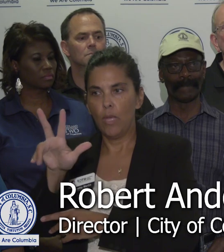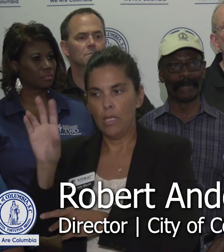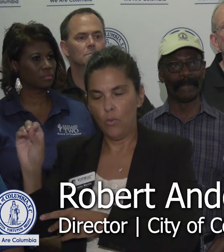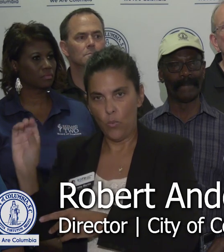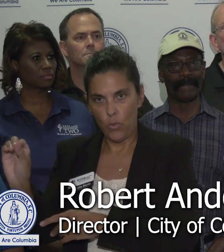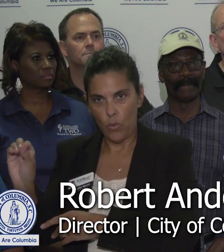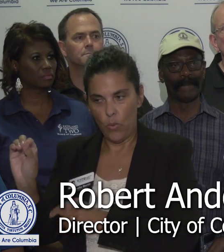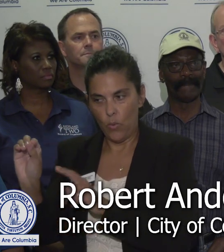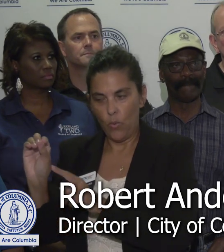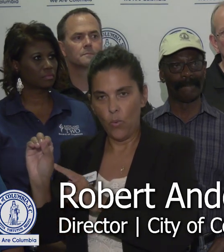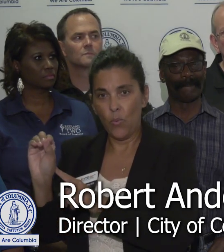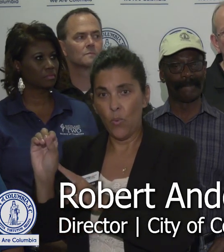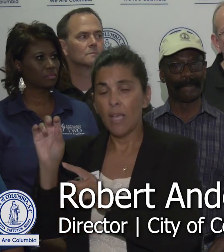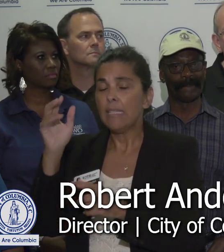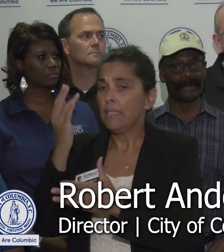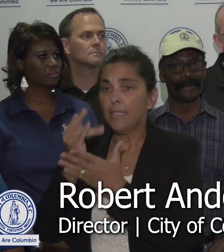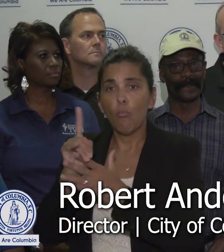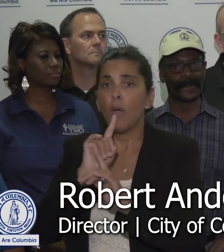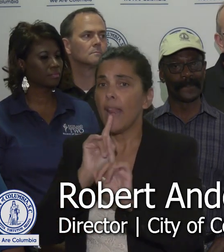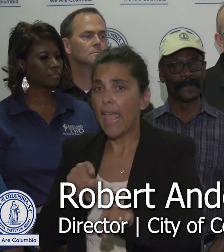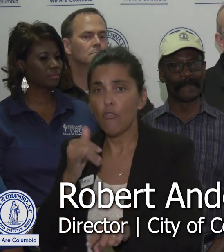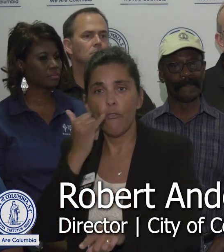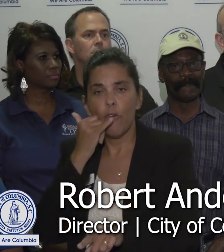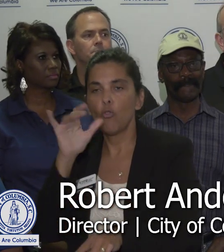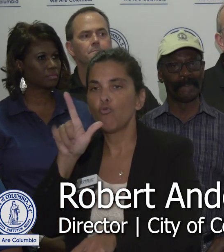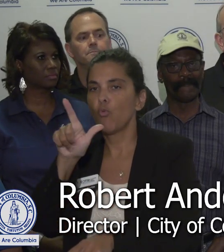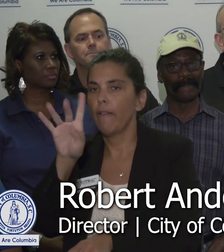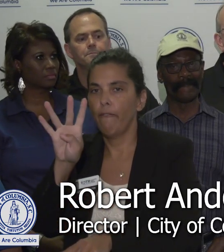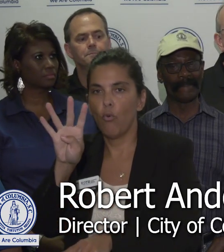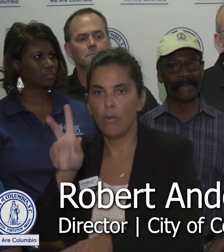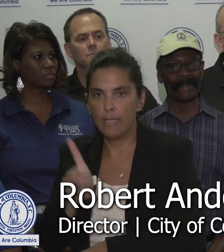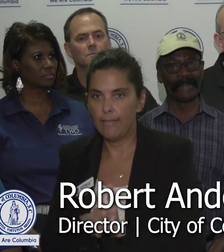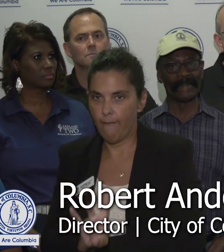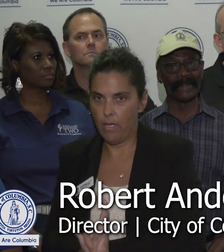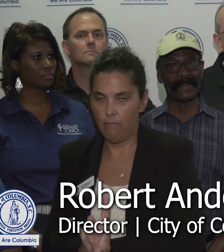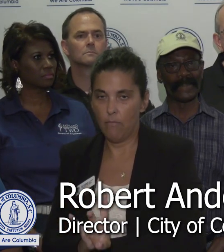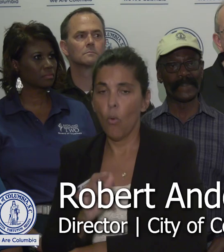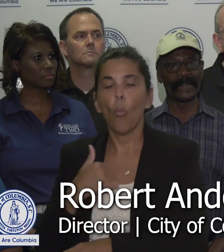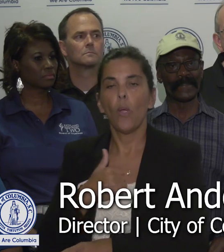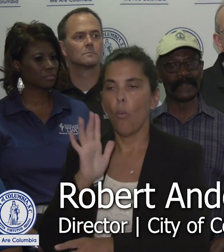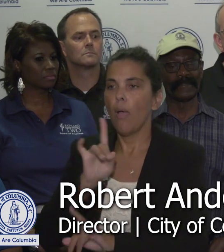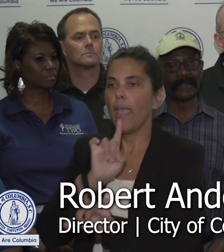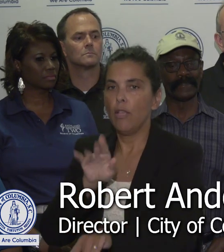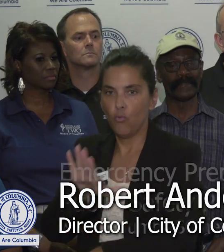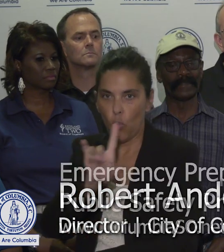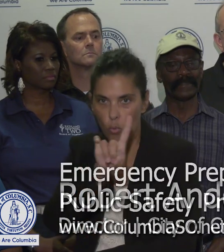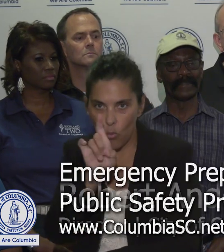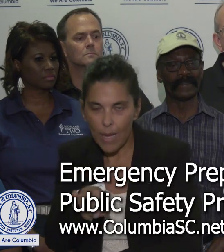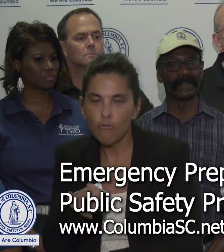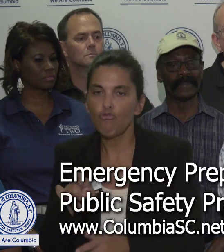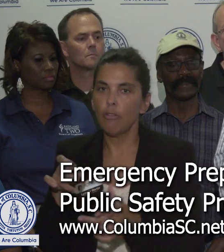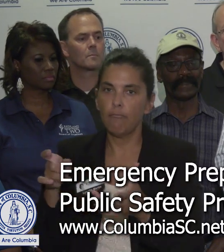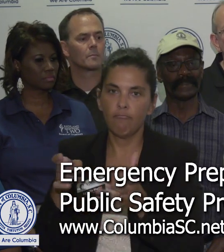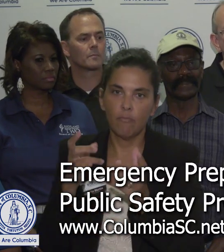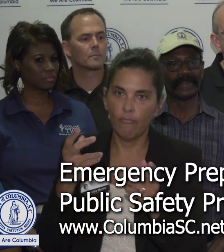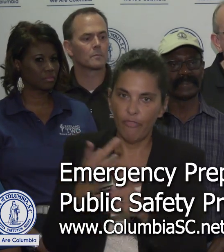803-545-3300. That is manned 24 hours a day, 7 days a week, and we'll be happy to answer any questions and take your